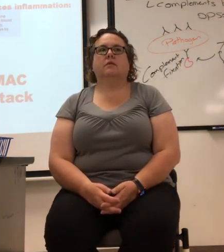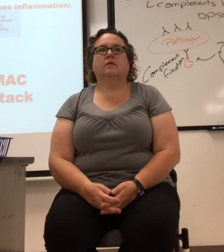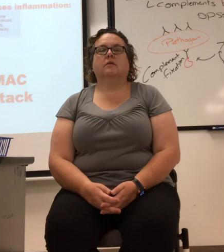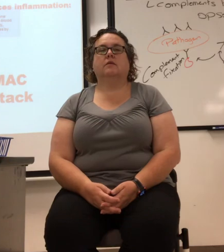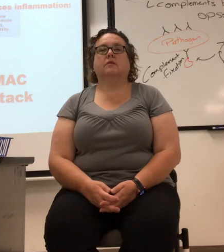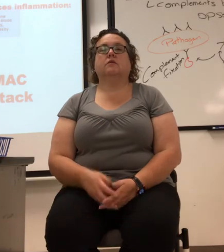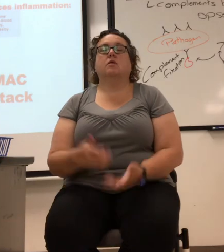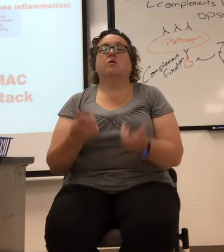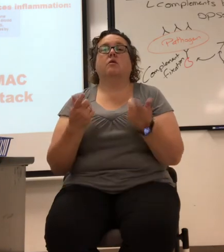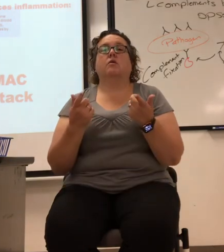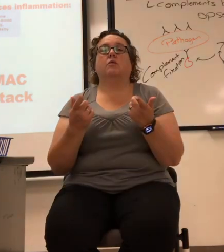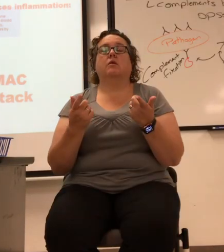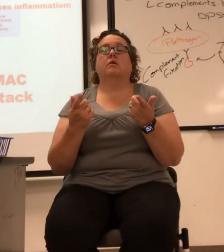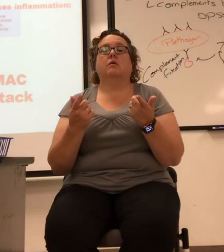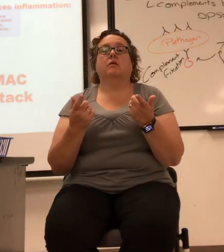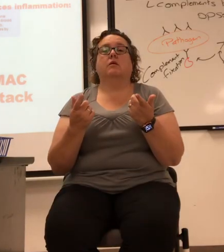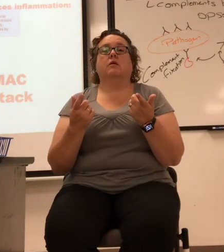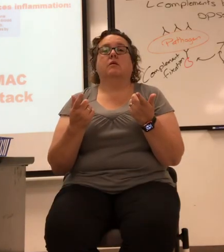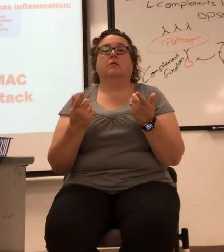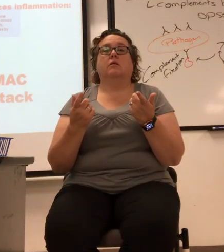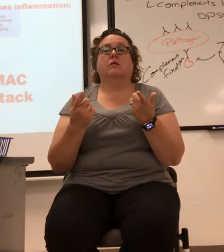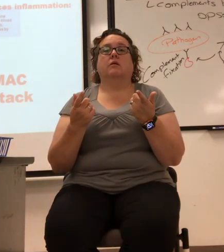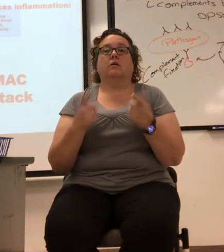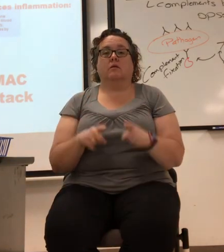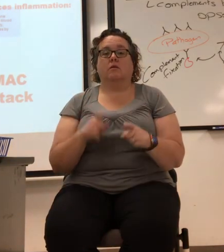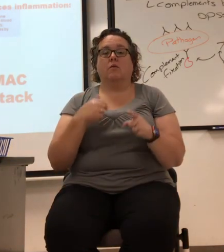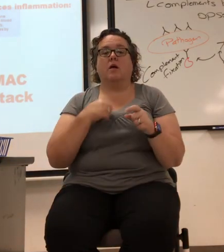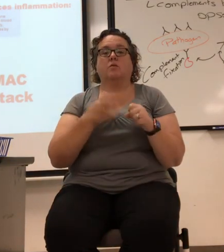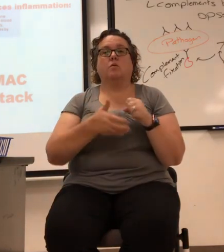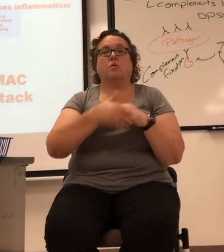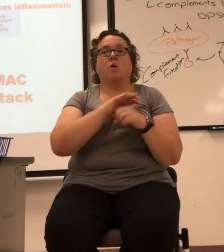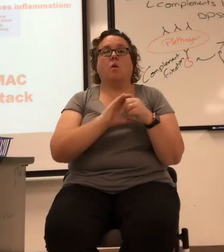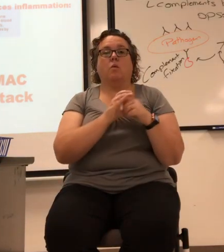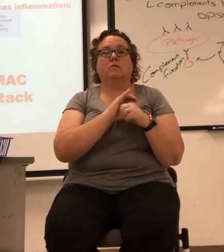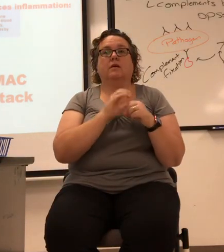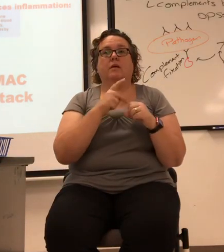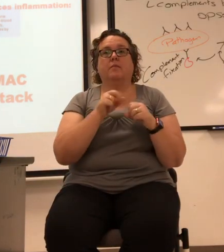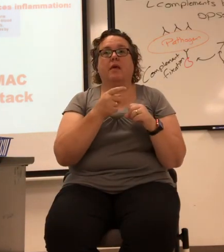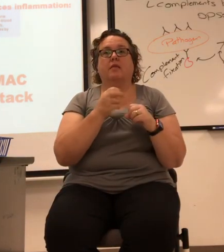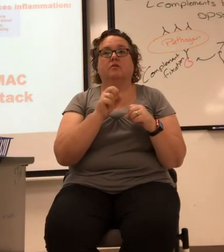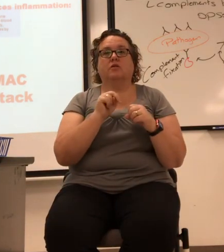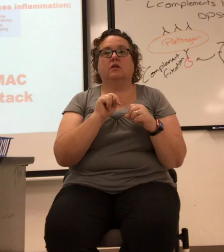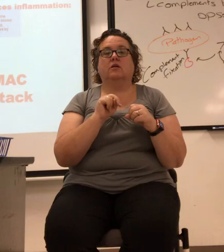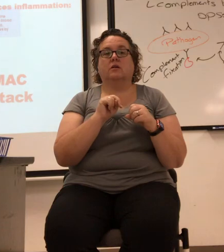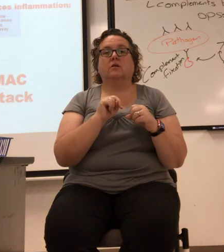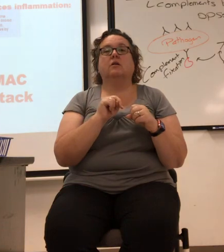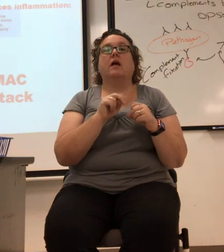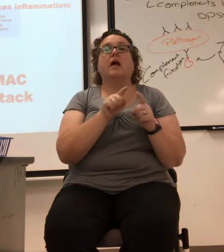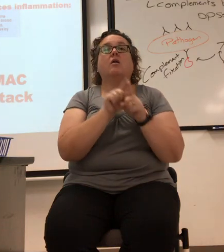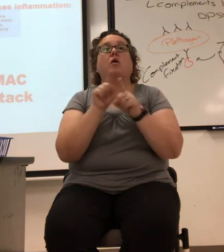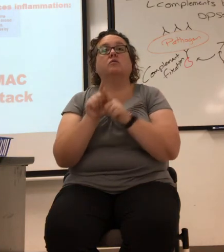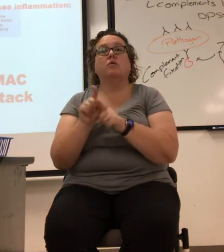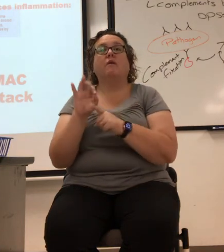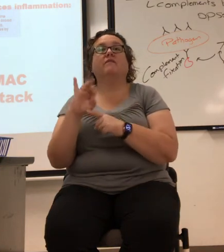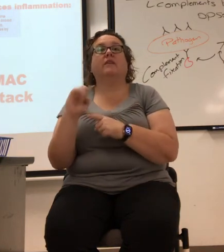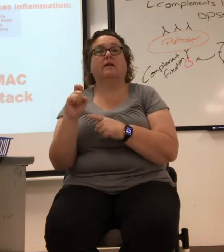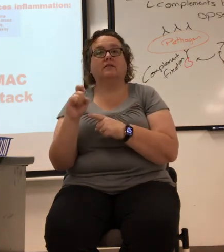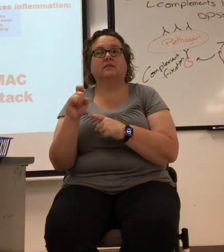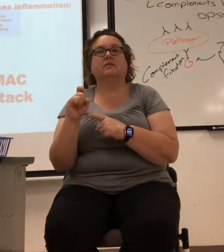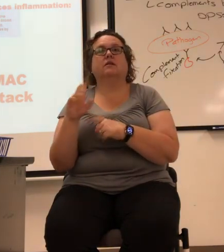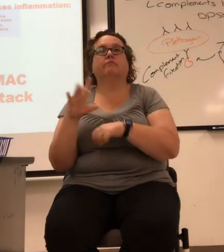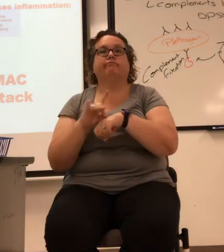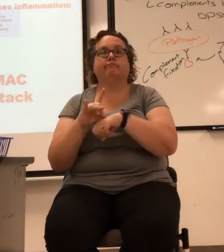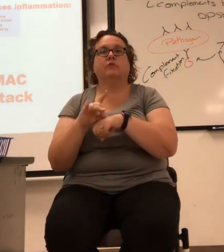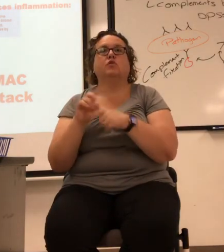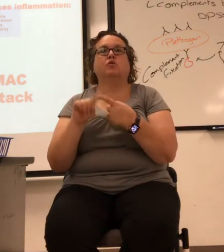So when you do that, when you coat the pathogen, number one, and also fix complement to